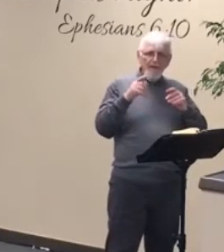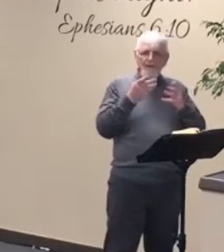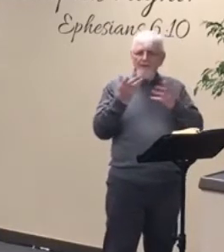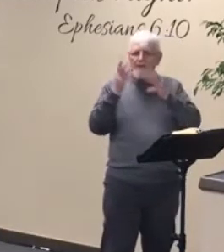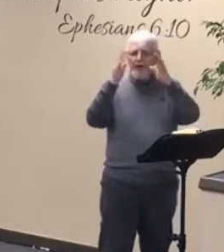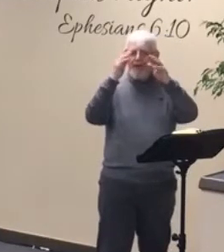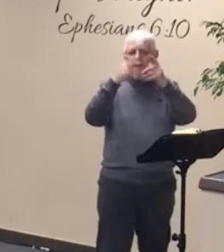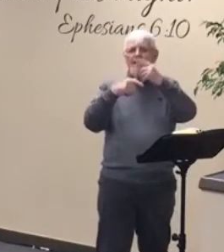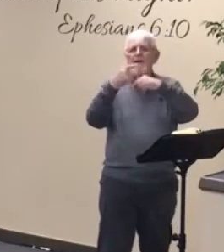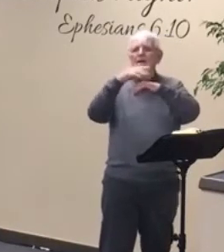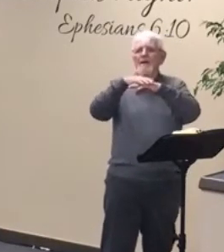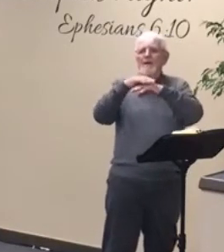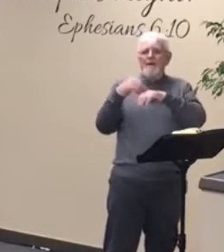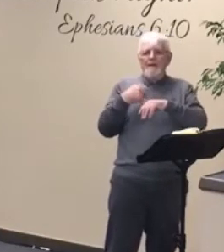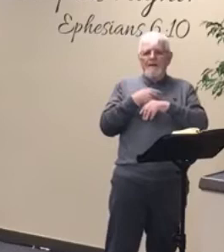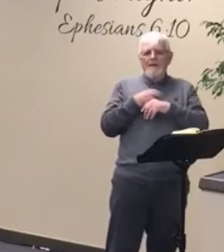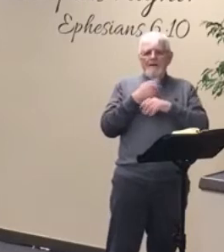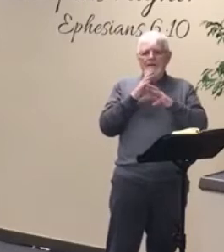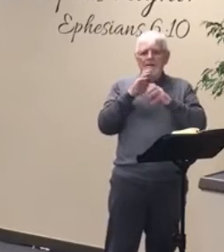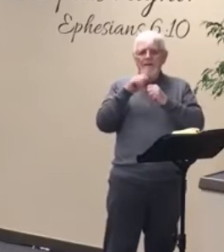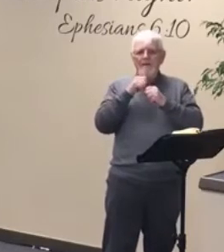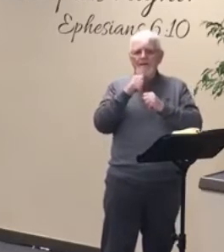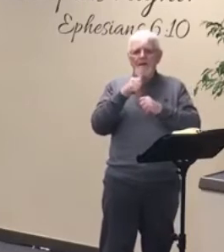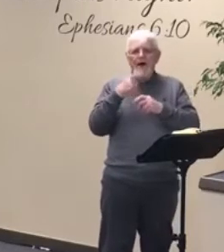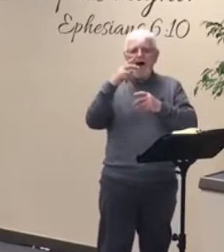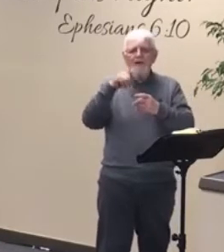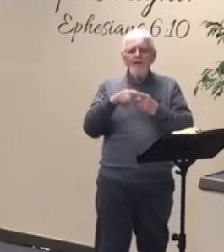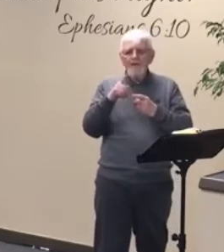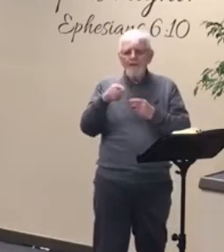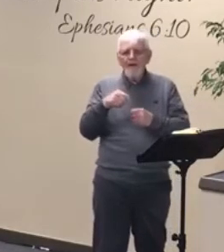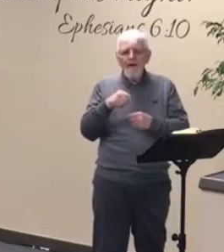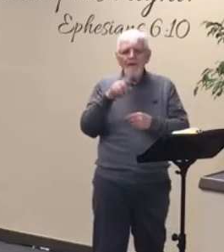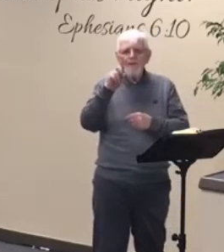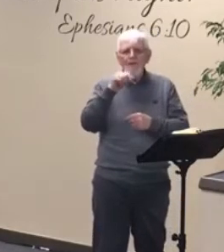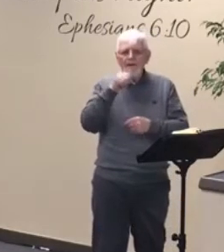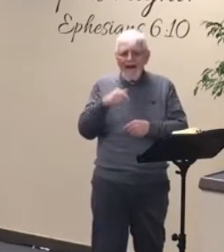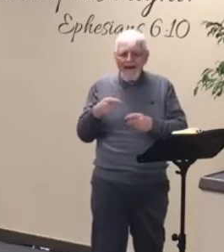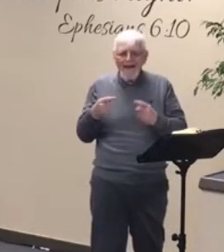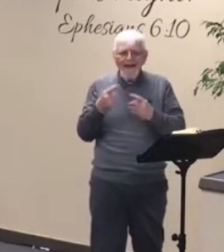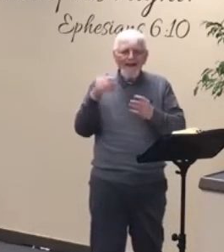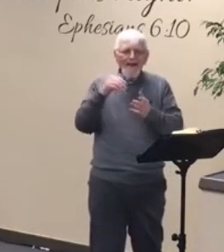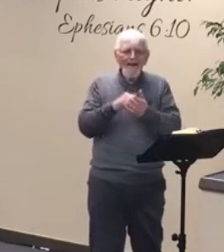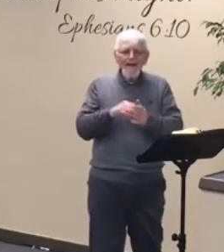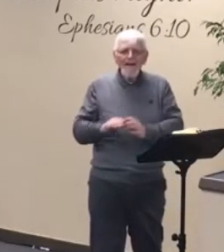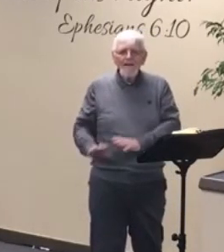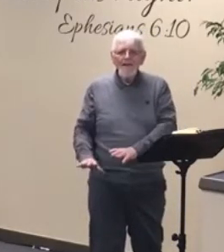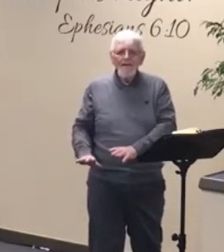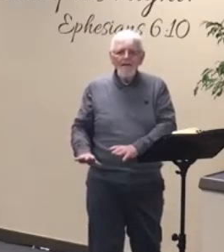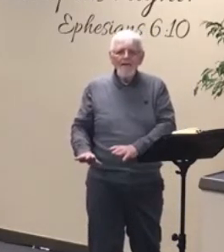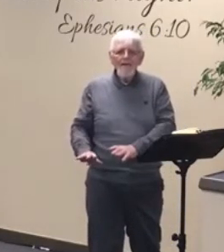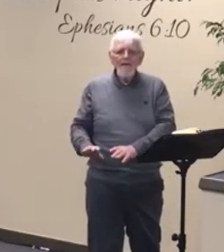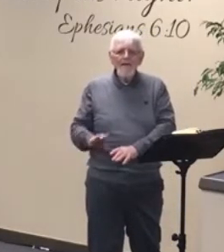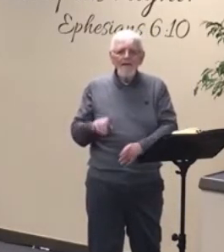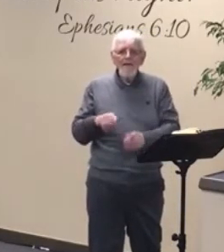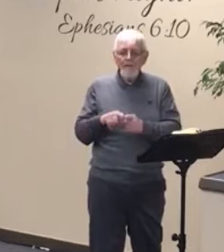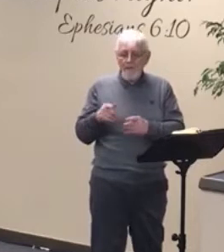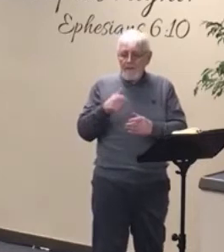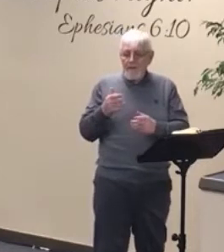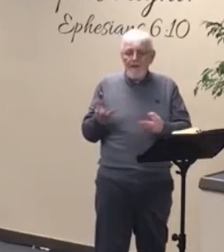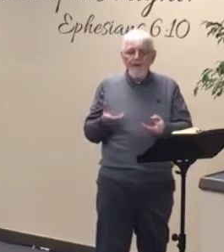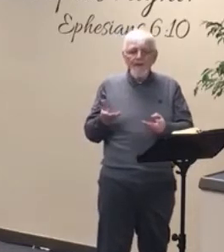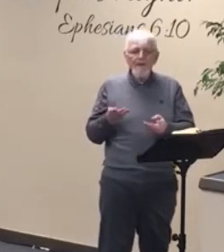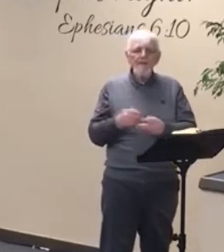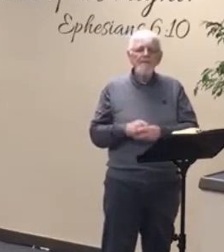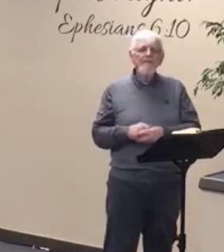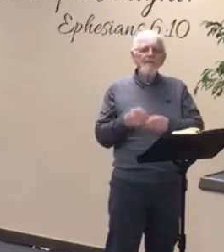Reuben answered them, saying, Spake I not unto you, saying, Do not sin against the child, and ye would not hear. Therefore, behold,